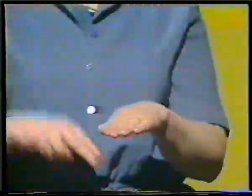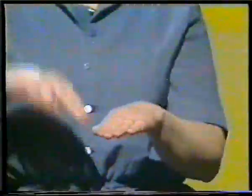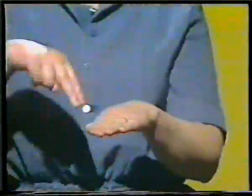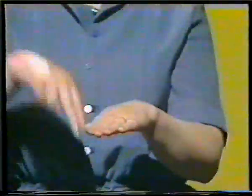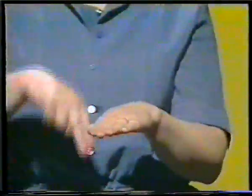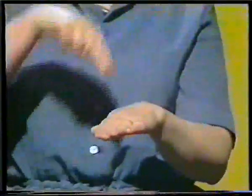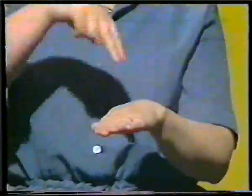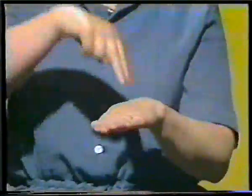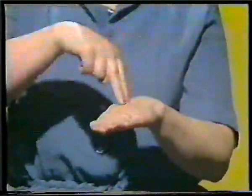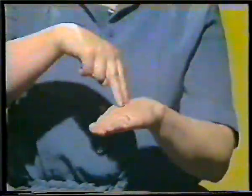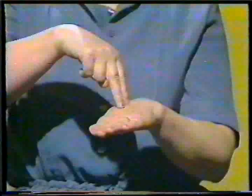Jump on,